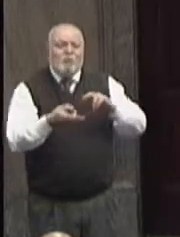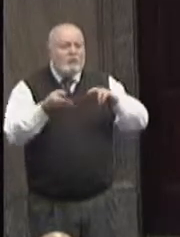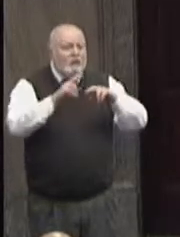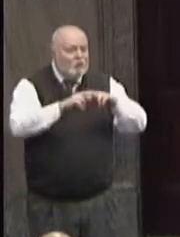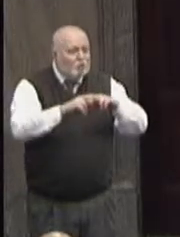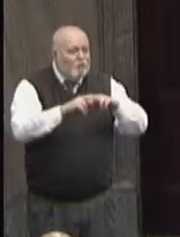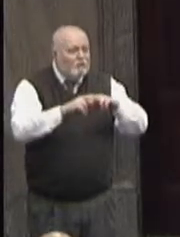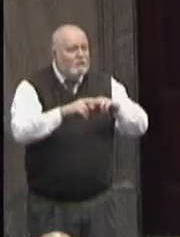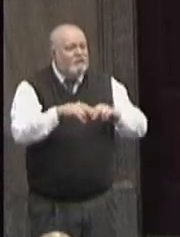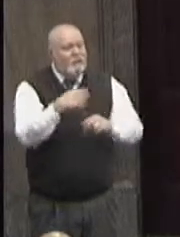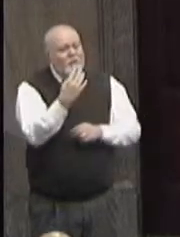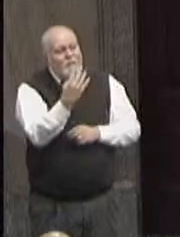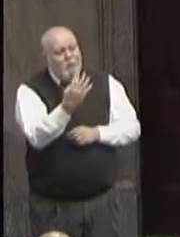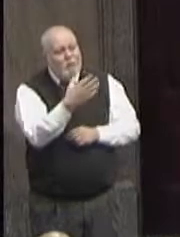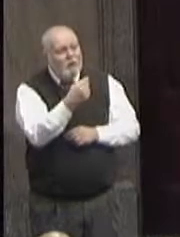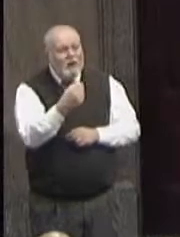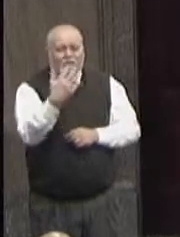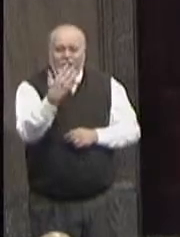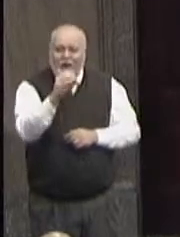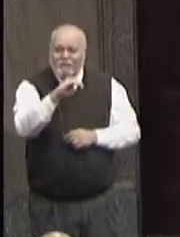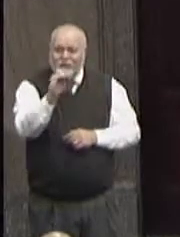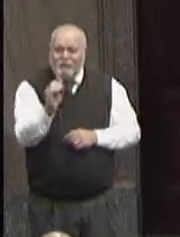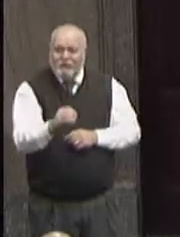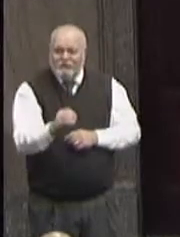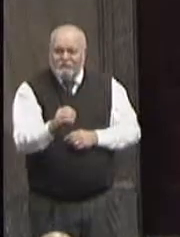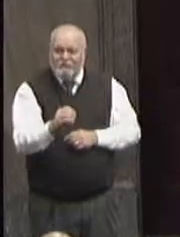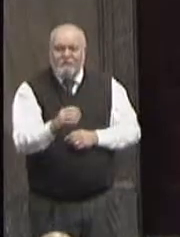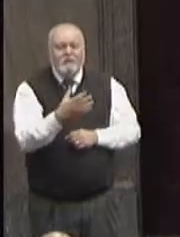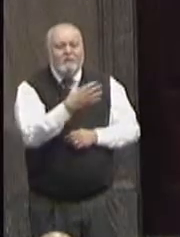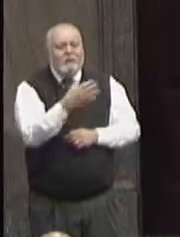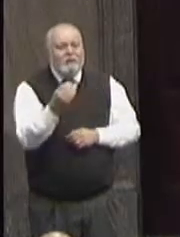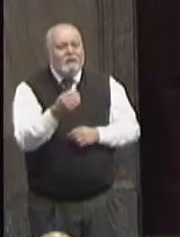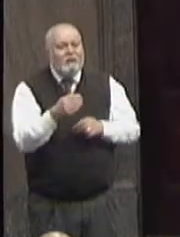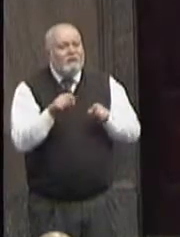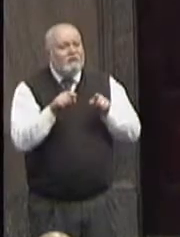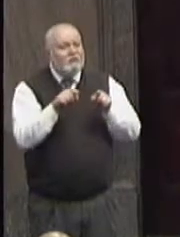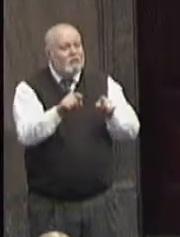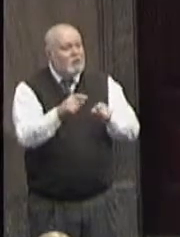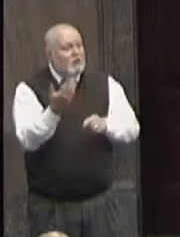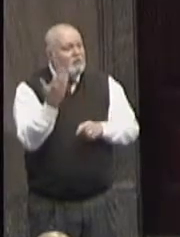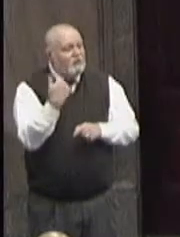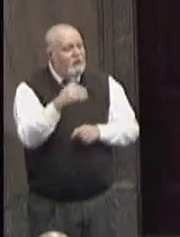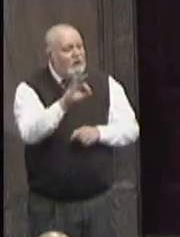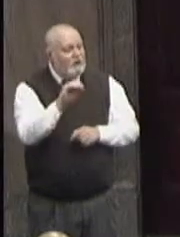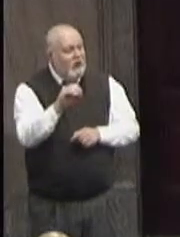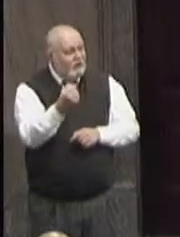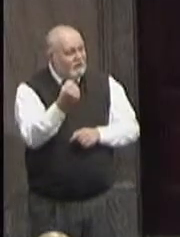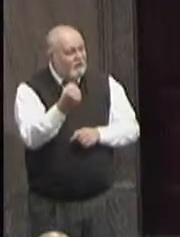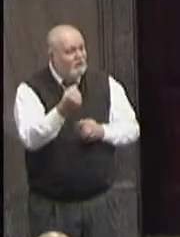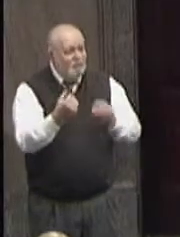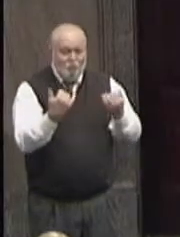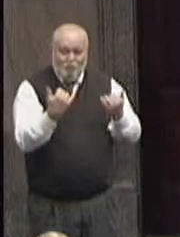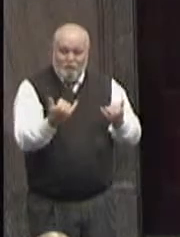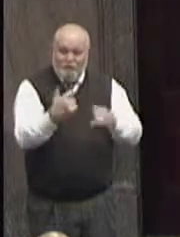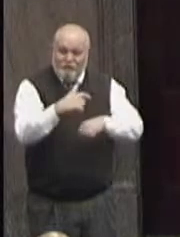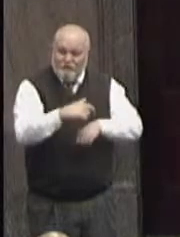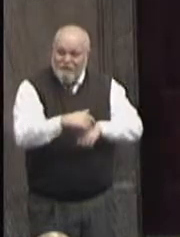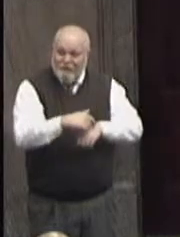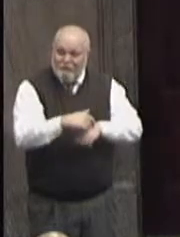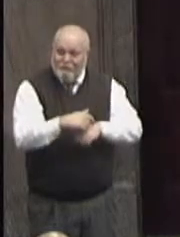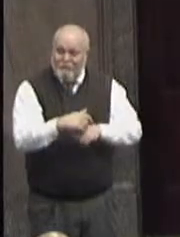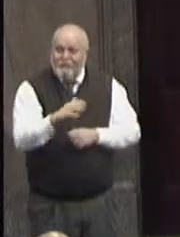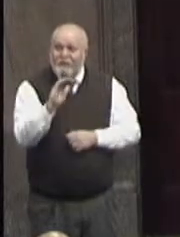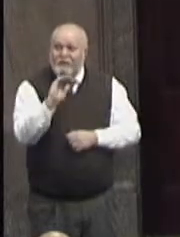increases of 4 and 5%. In the late 90s through the present time, it seems